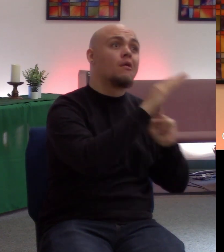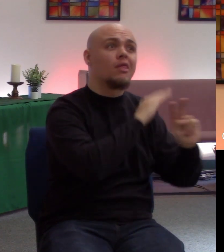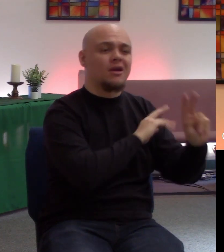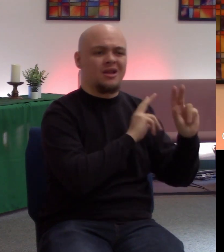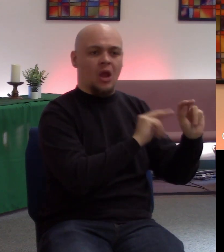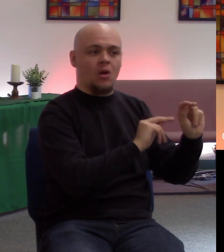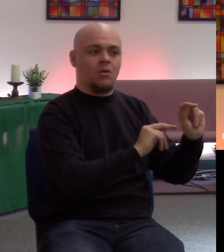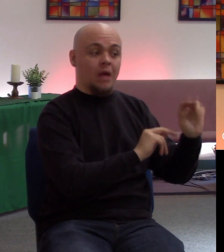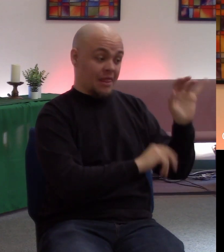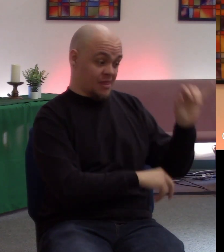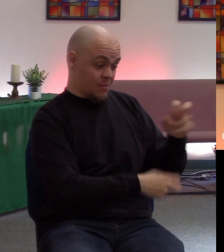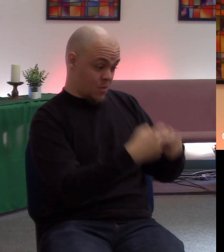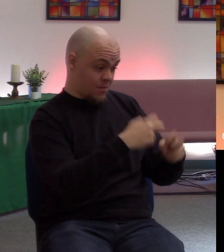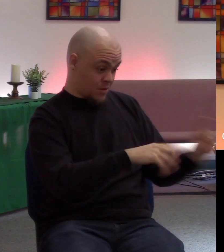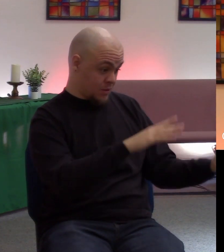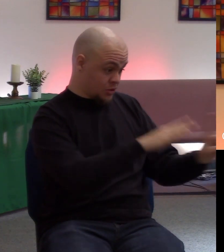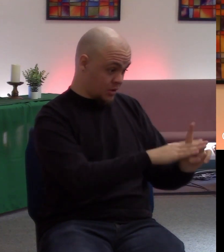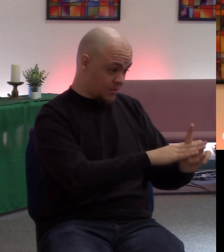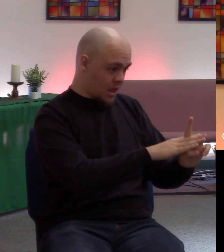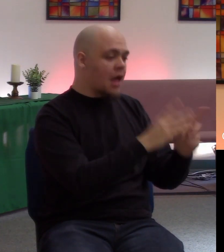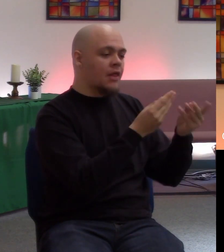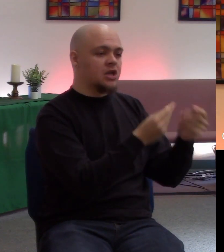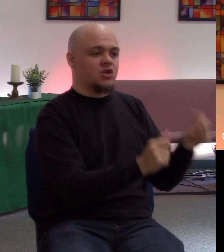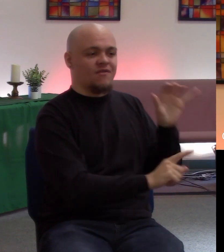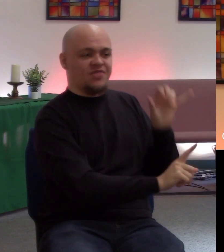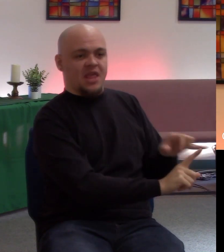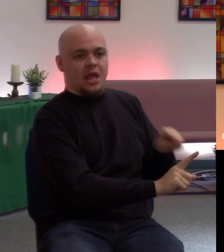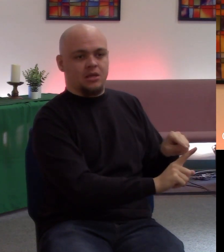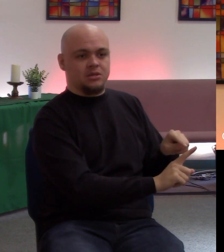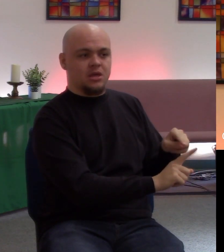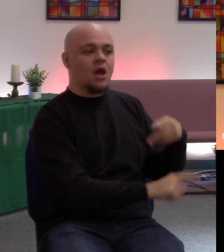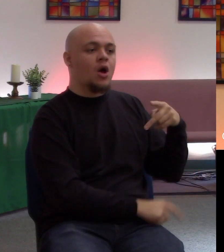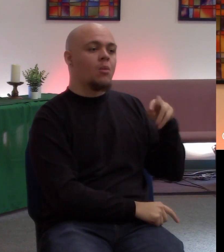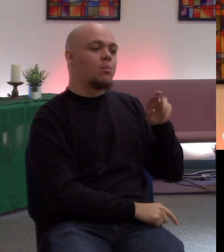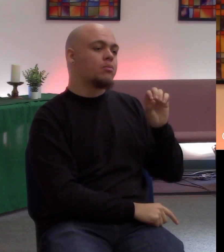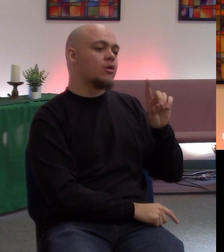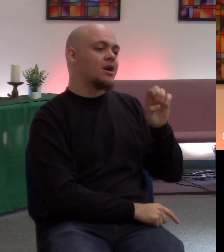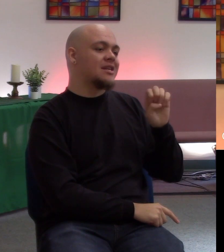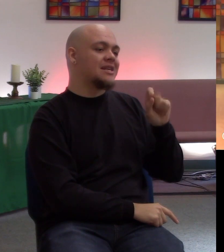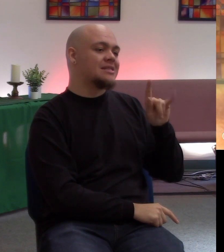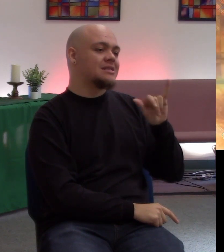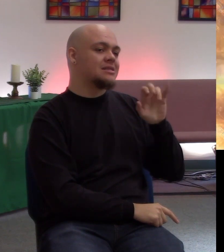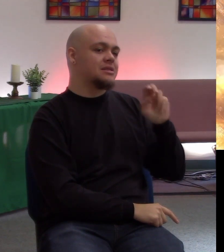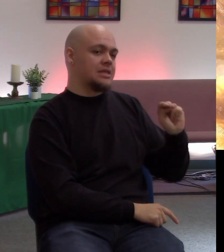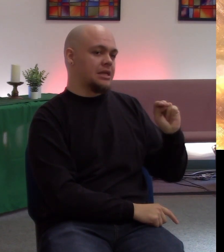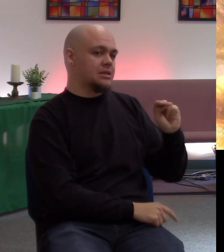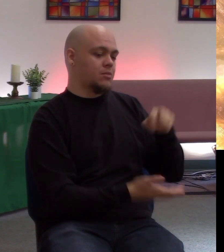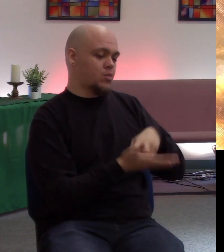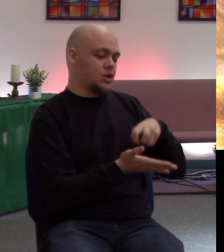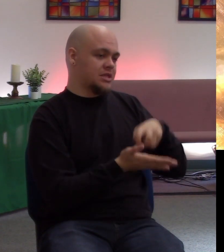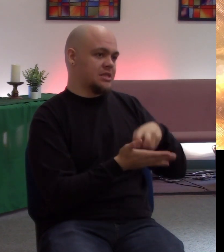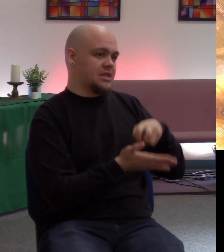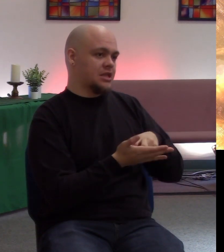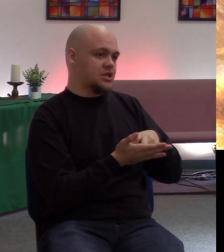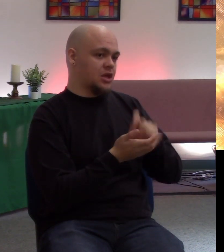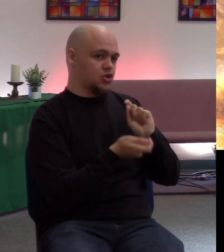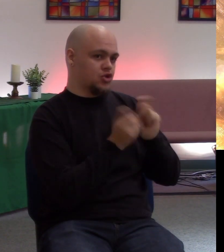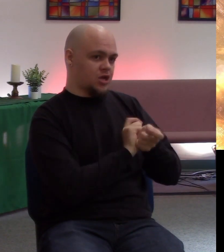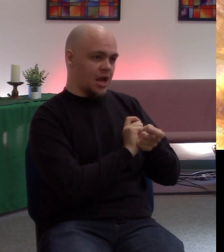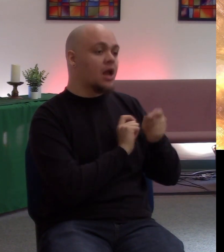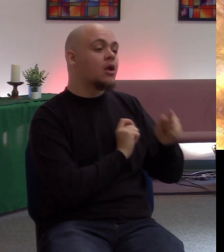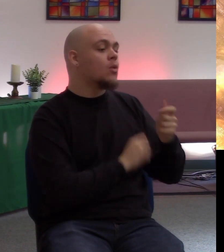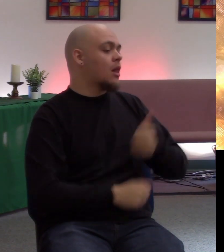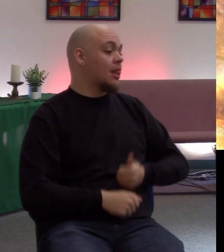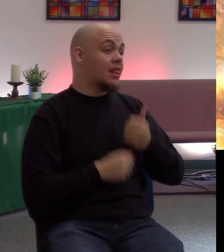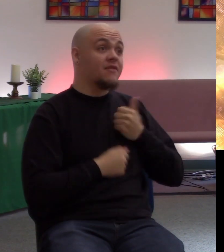time. They didn't look back to the past or towards the future. They dealt with the issues of then. Protestant Reformation, they had to deal with the issues